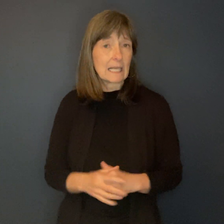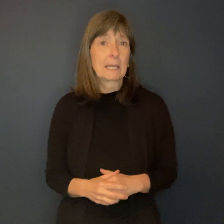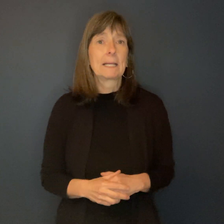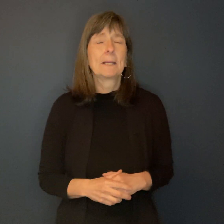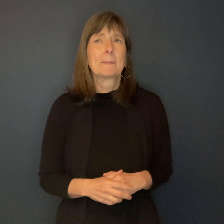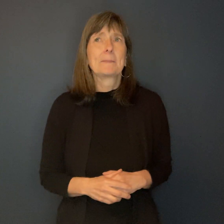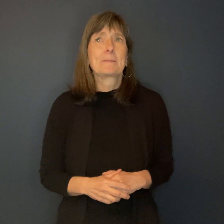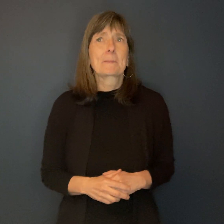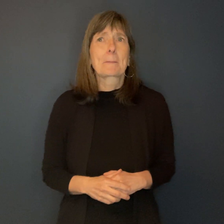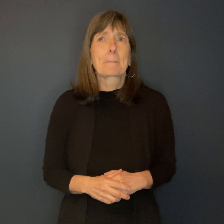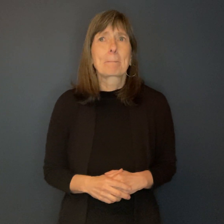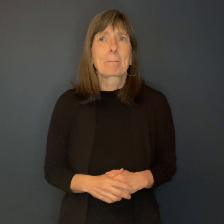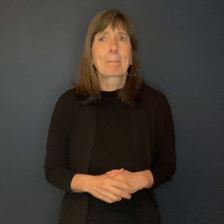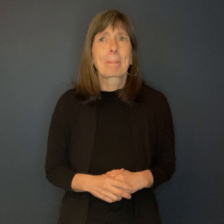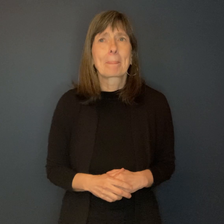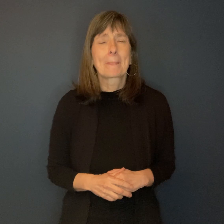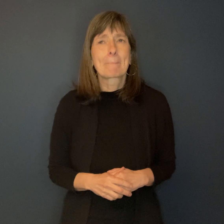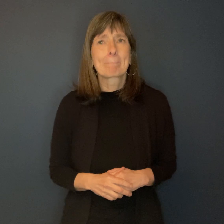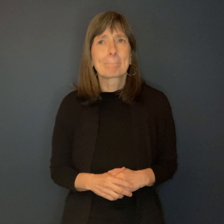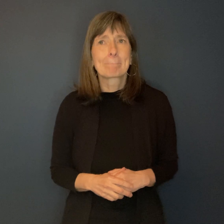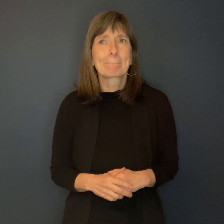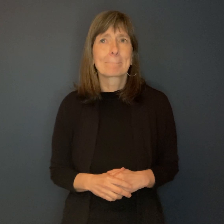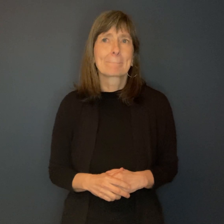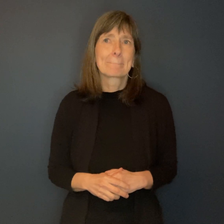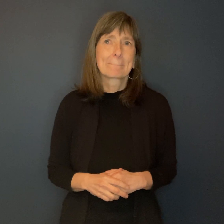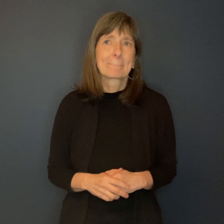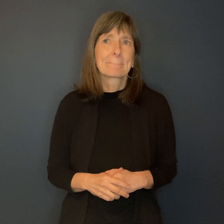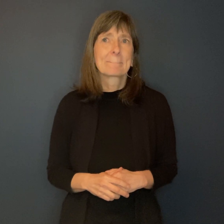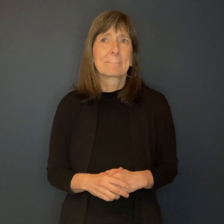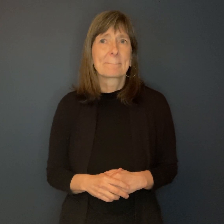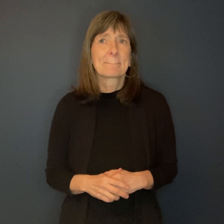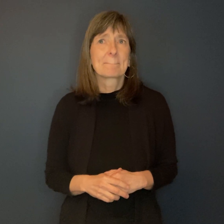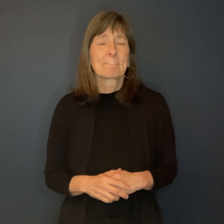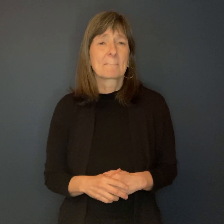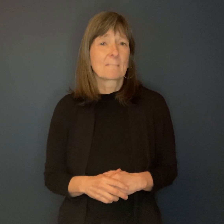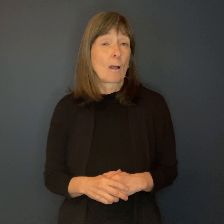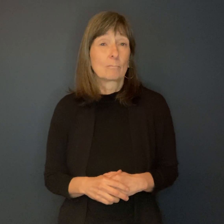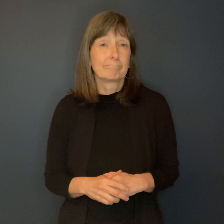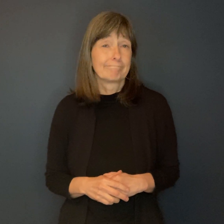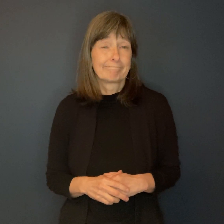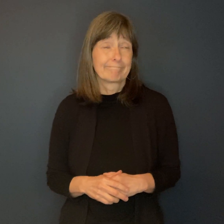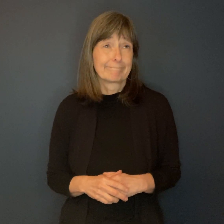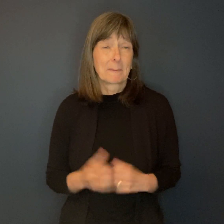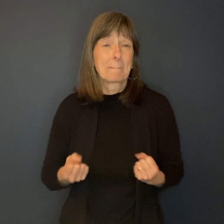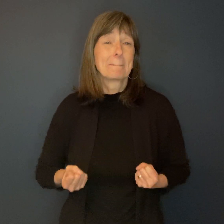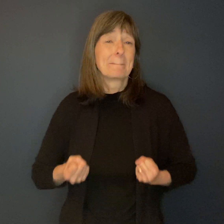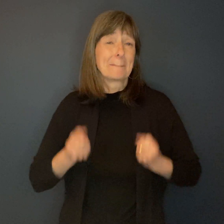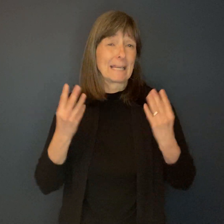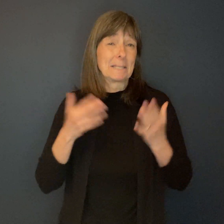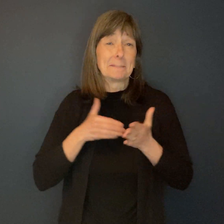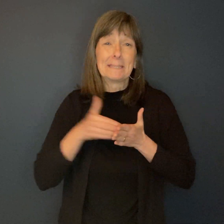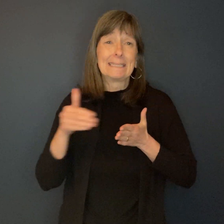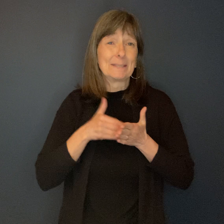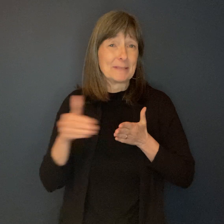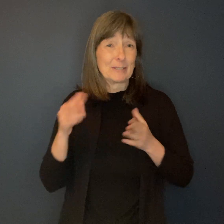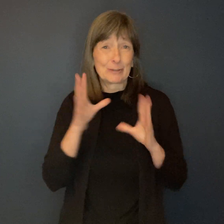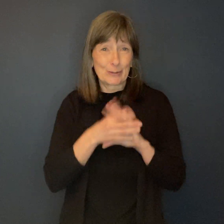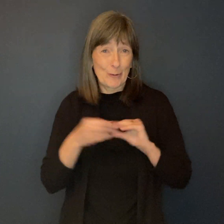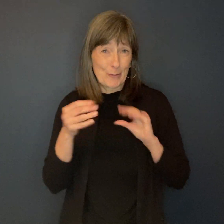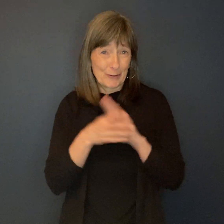I think that there are millions of such stories. I think that what I could